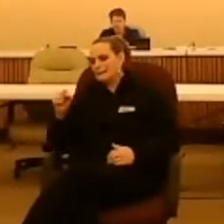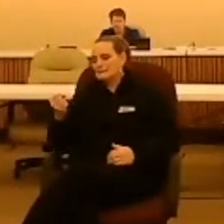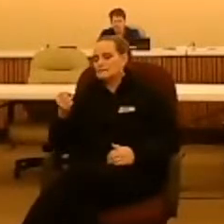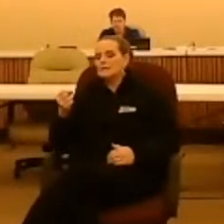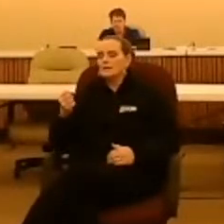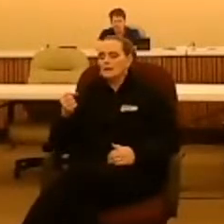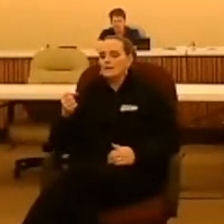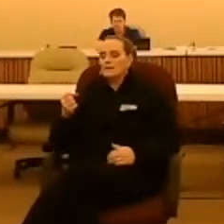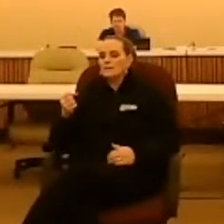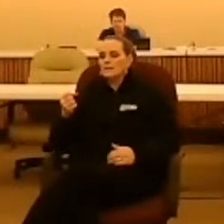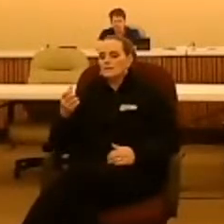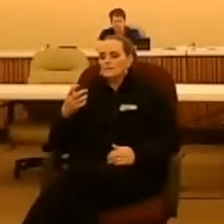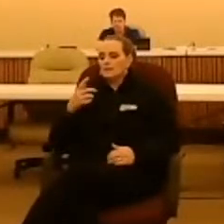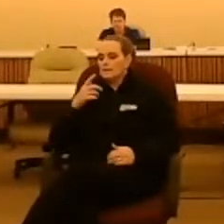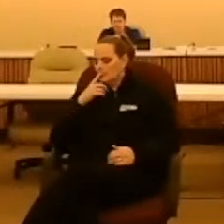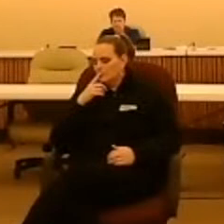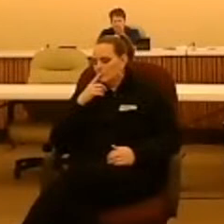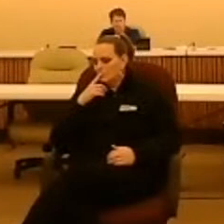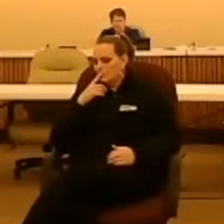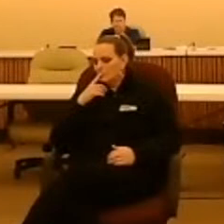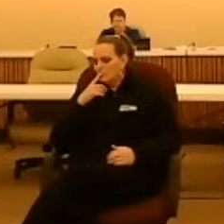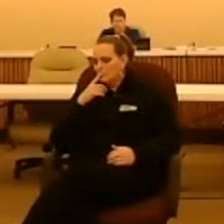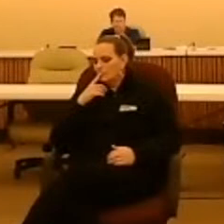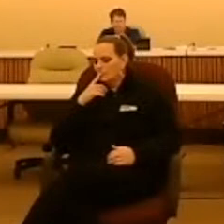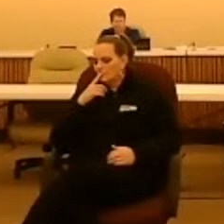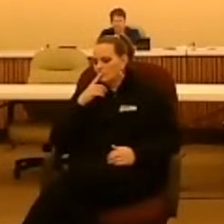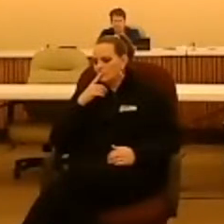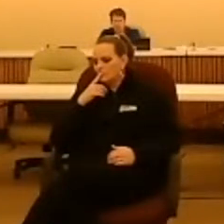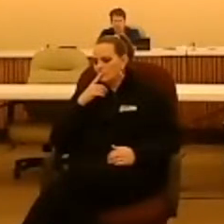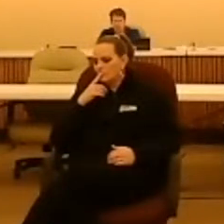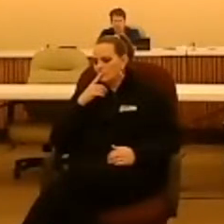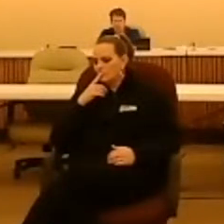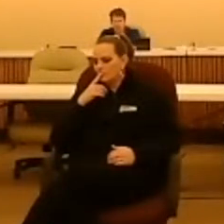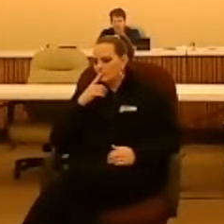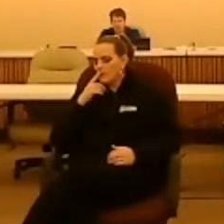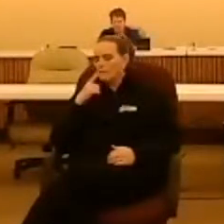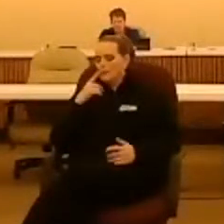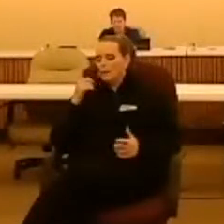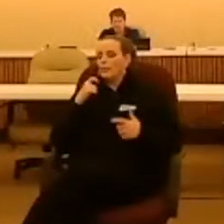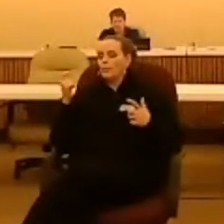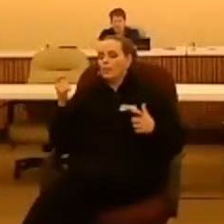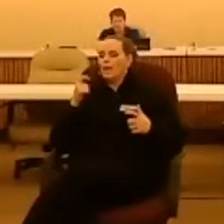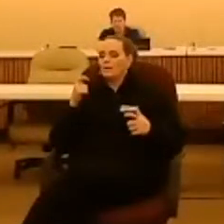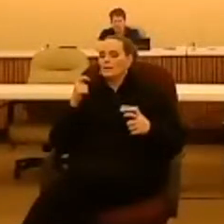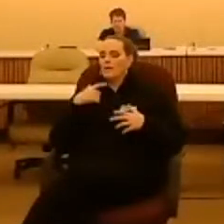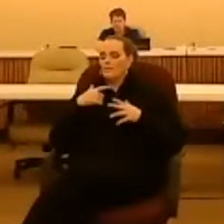there were a number of undeveloped parcels left,